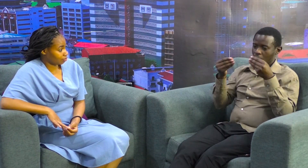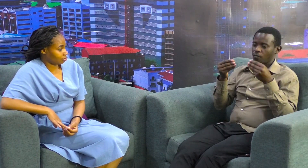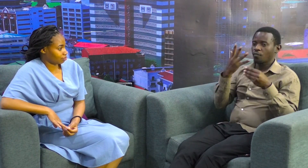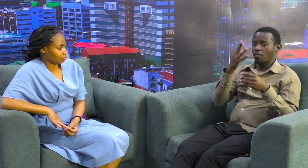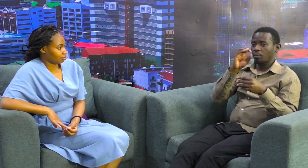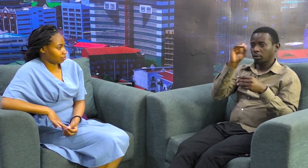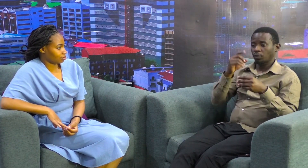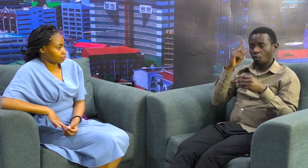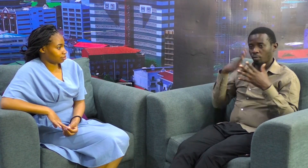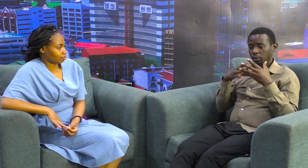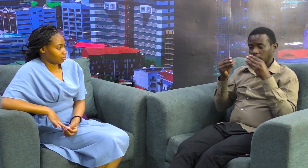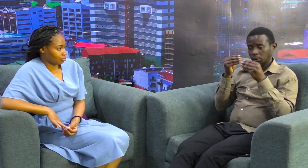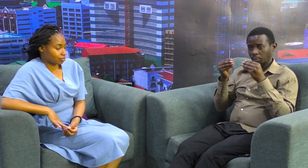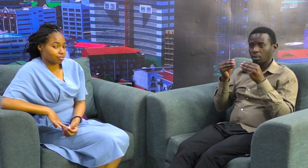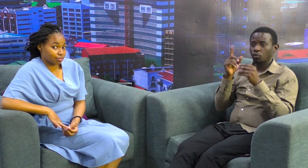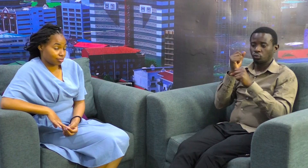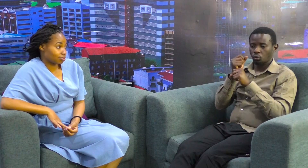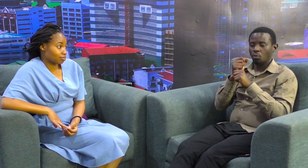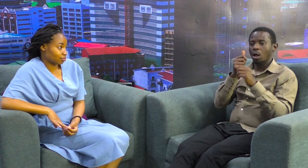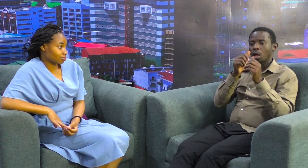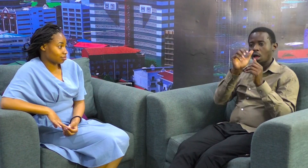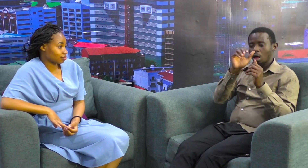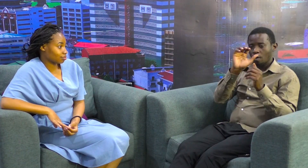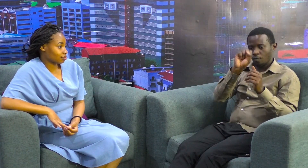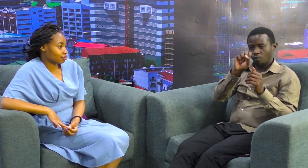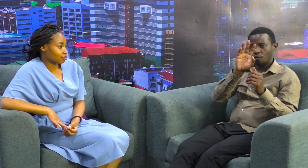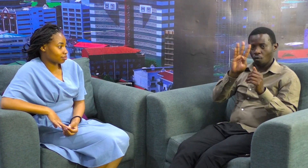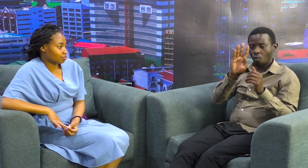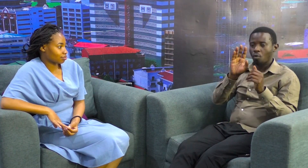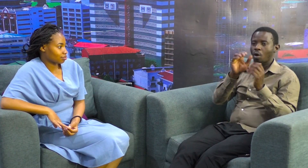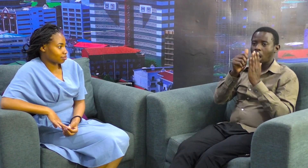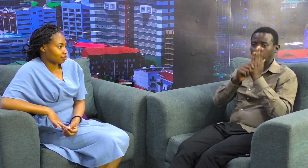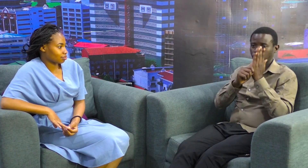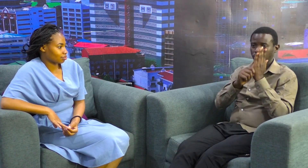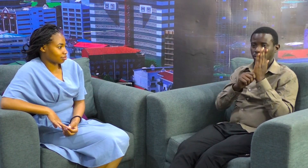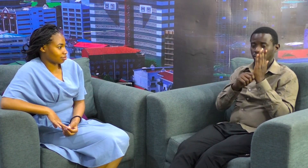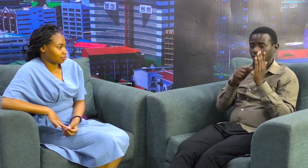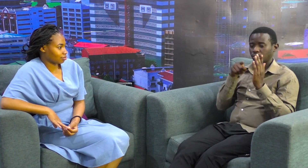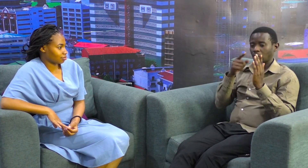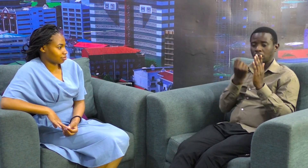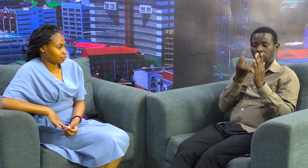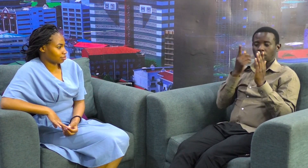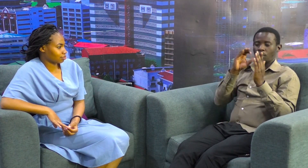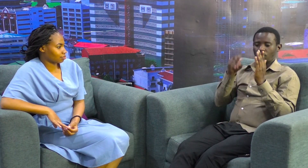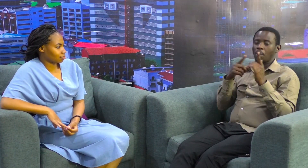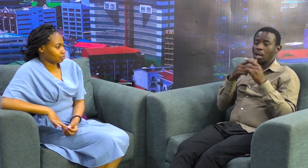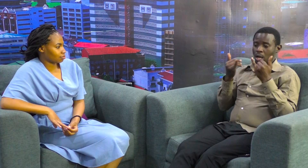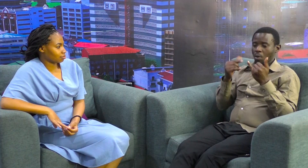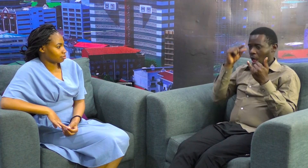to lobby so that it can be put into law, not to discriminate people, not under